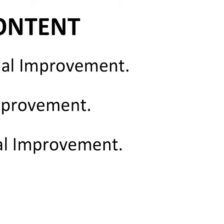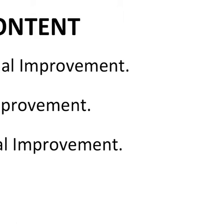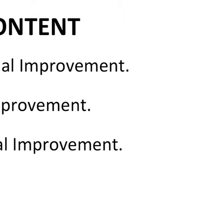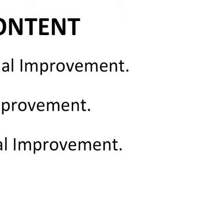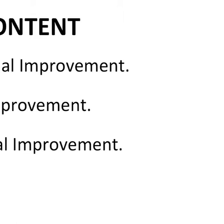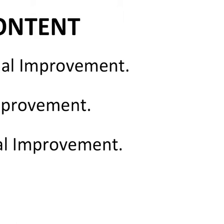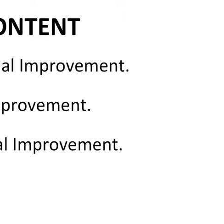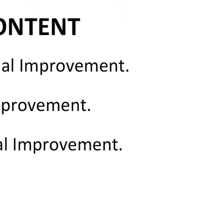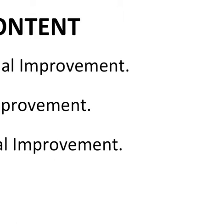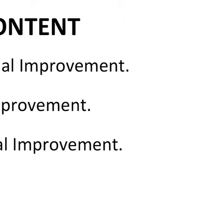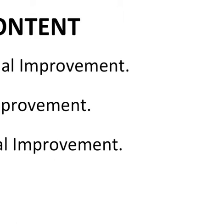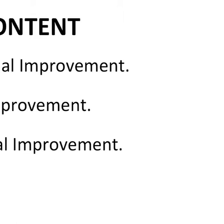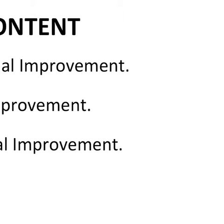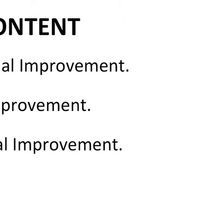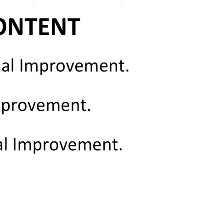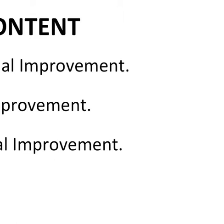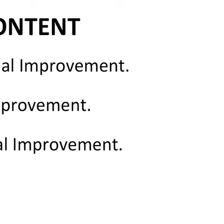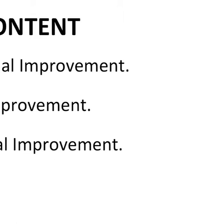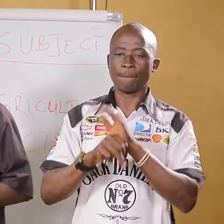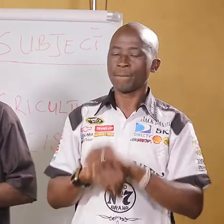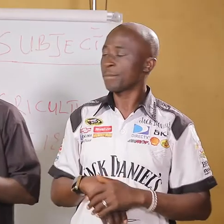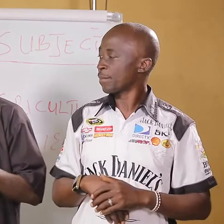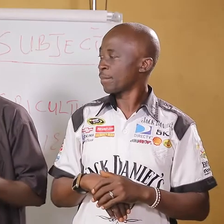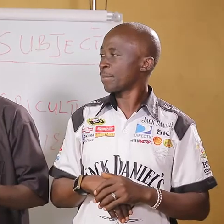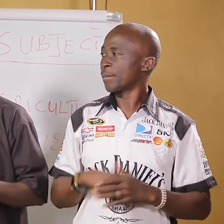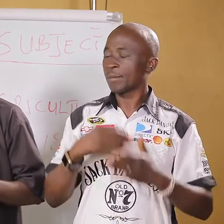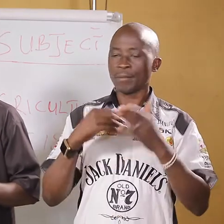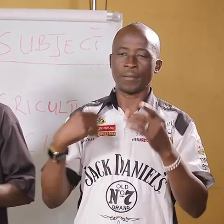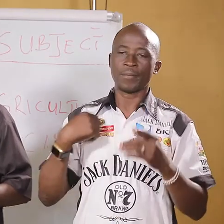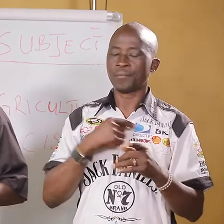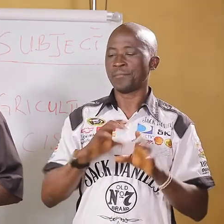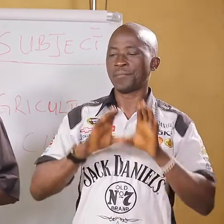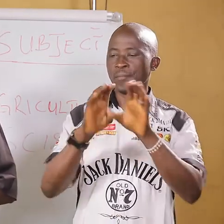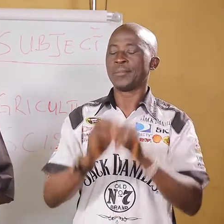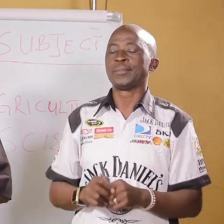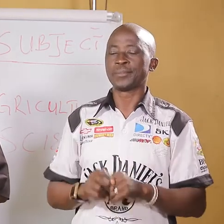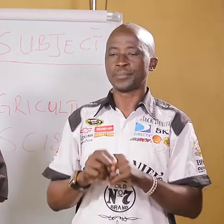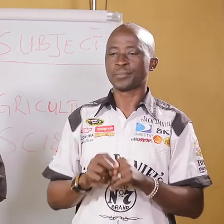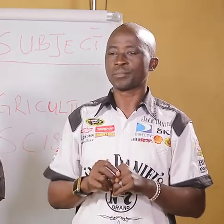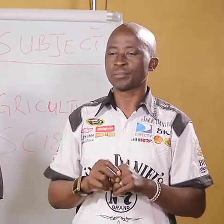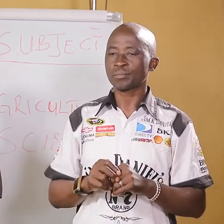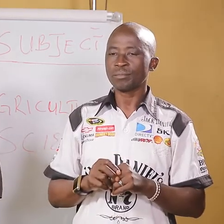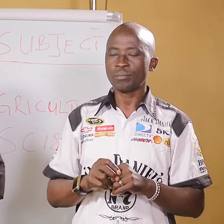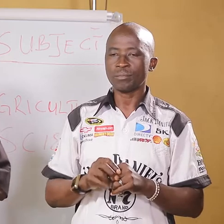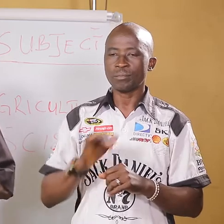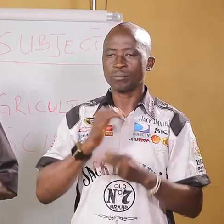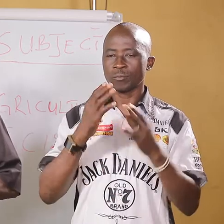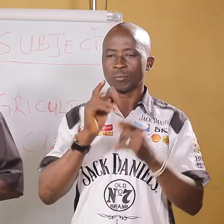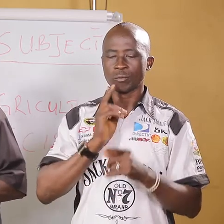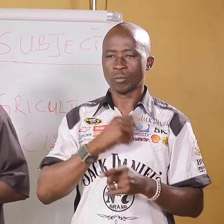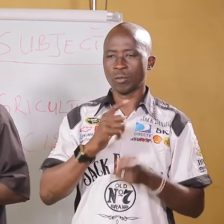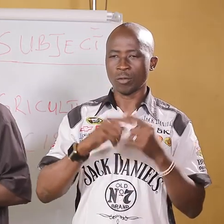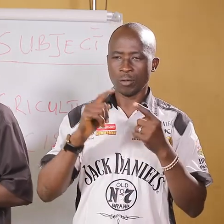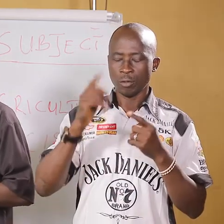methods of animal improvement. But before we go into the topic proper, I want us to